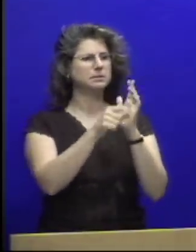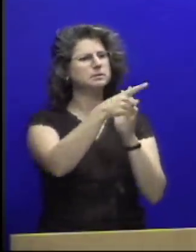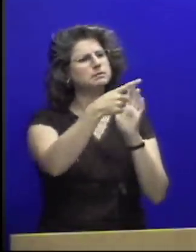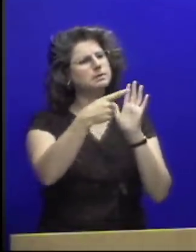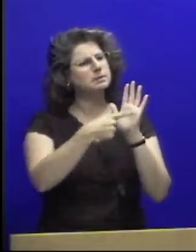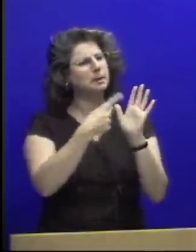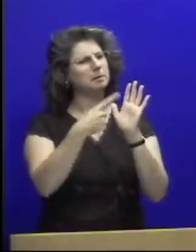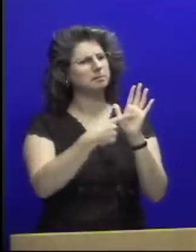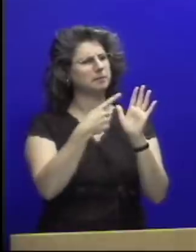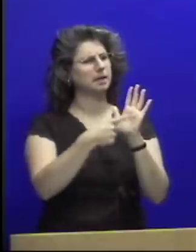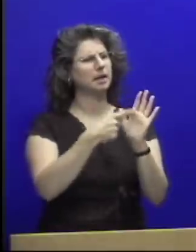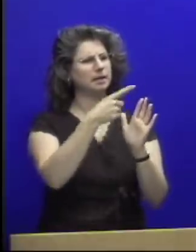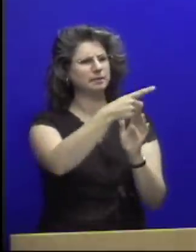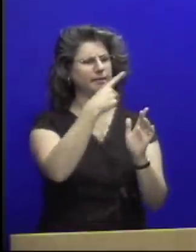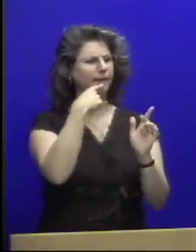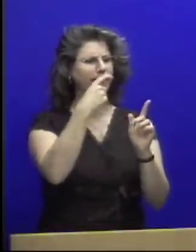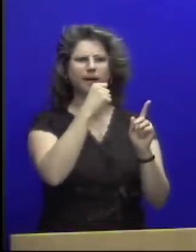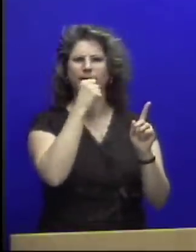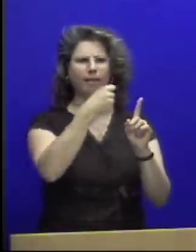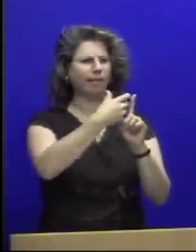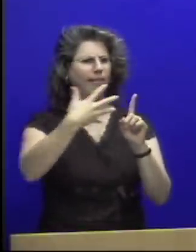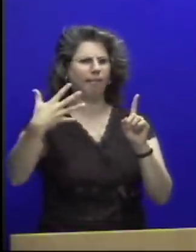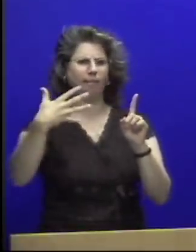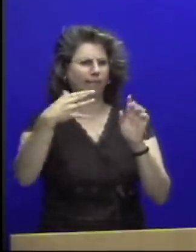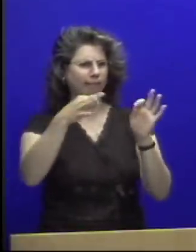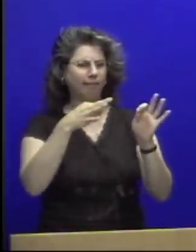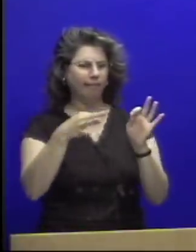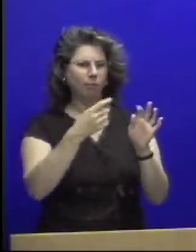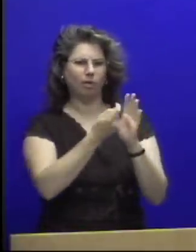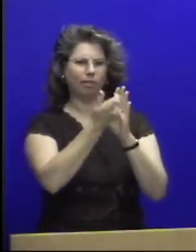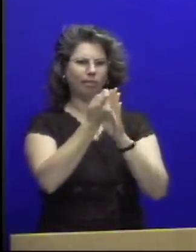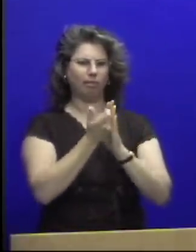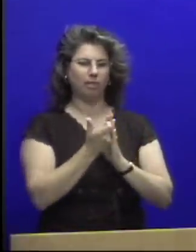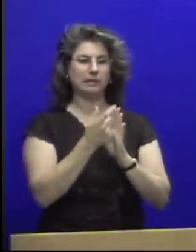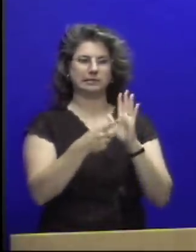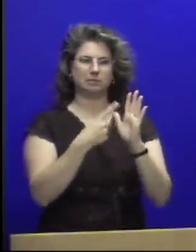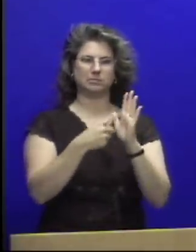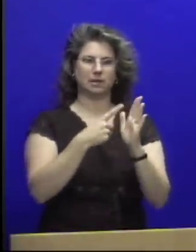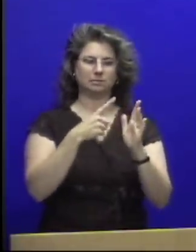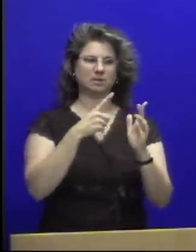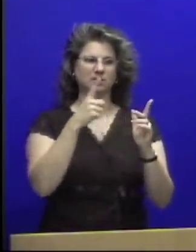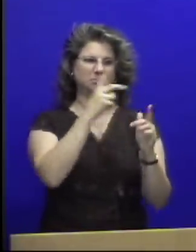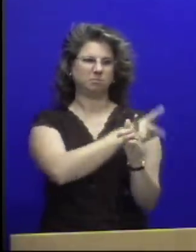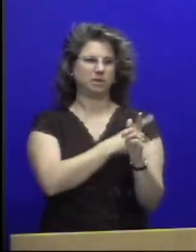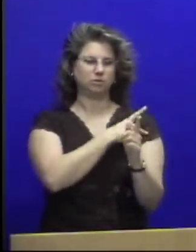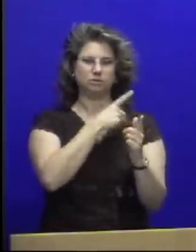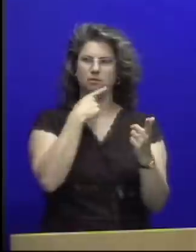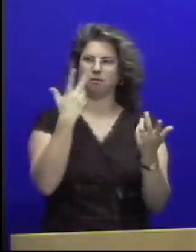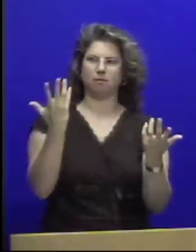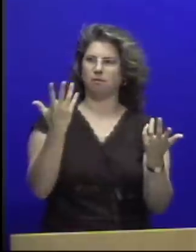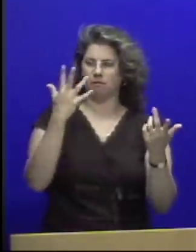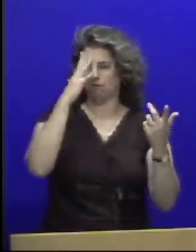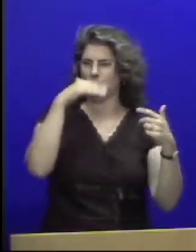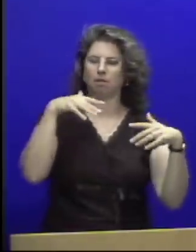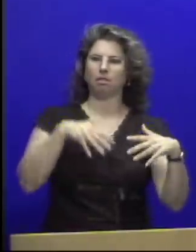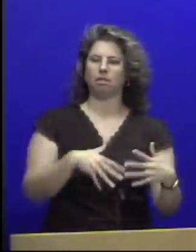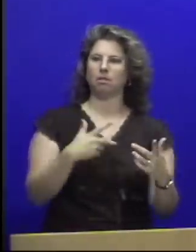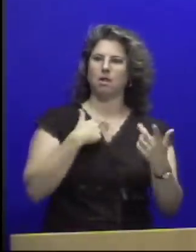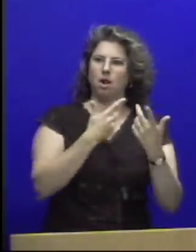leave out some details which can be challenging for patients that we assume everyone knows, but they don't necessarily